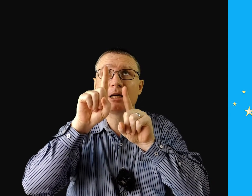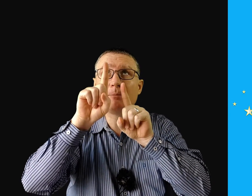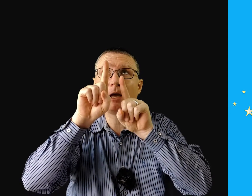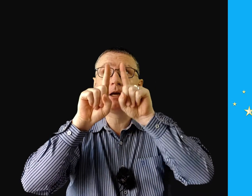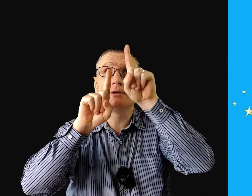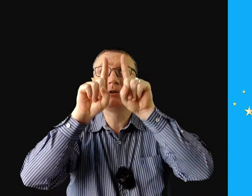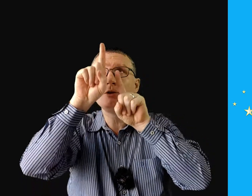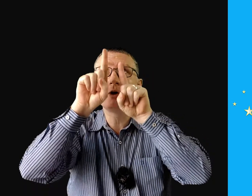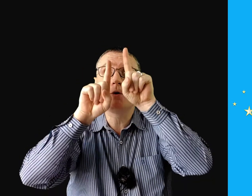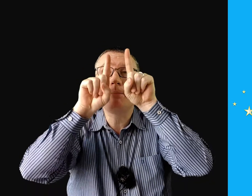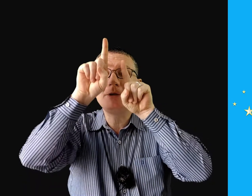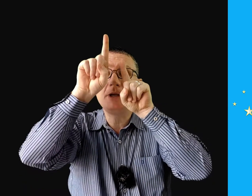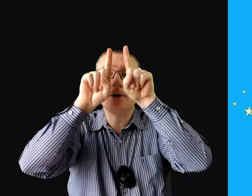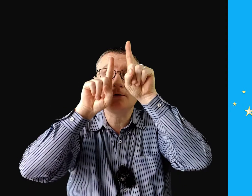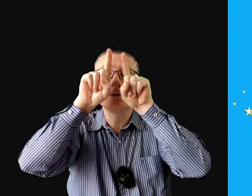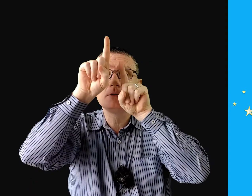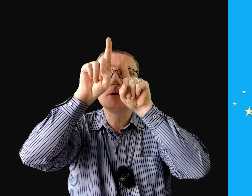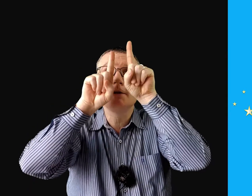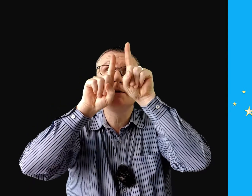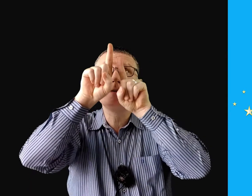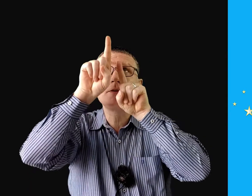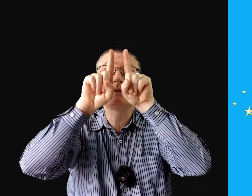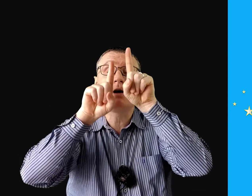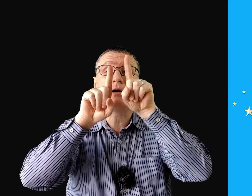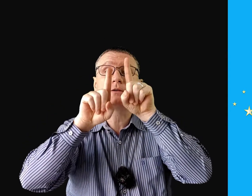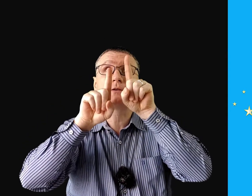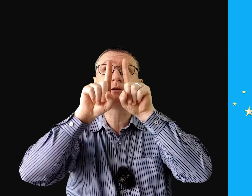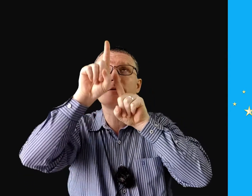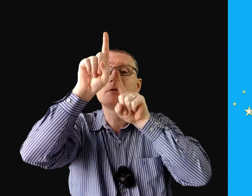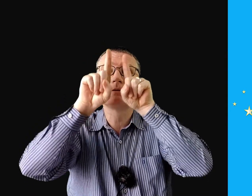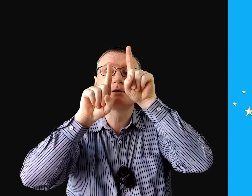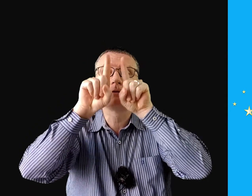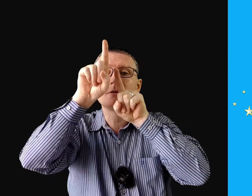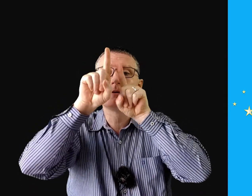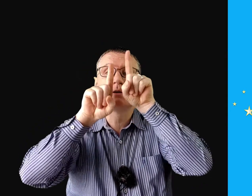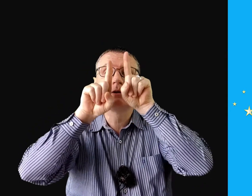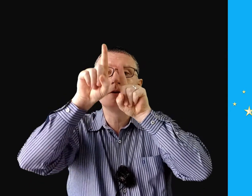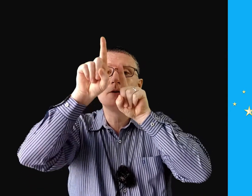the same time, and you go up and down. Stars.